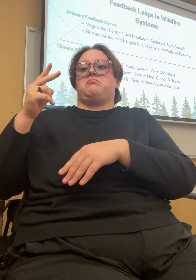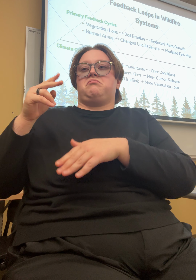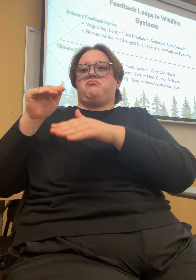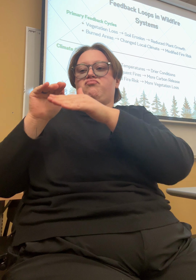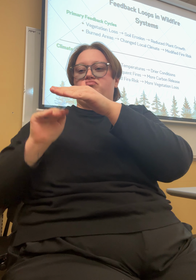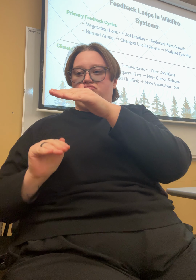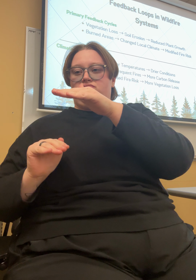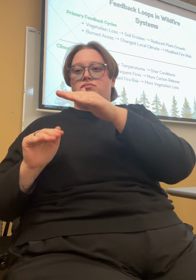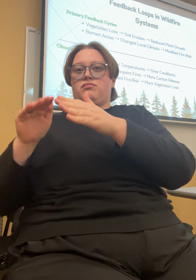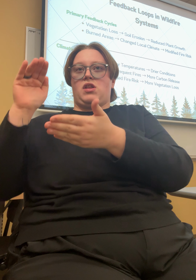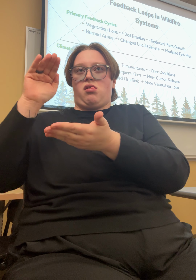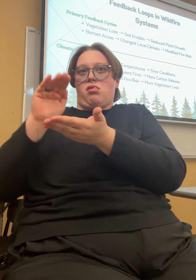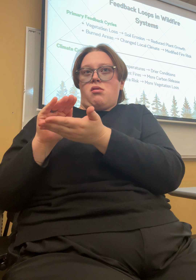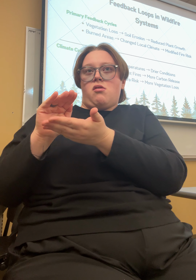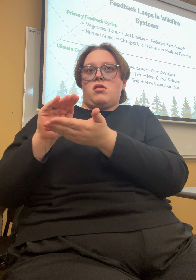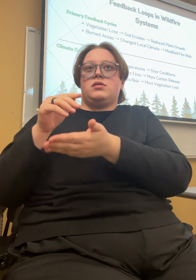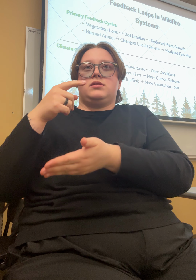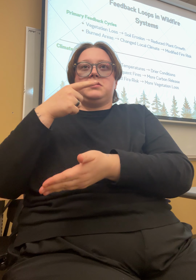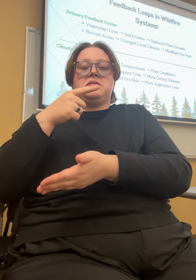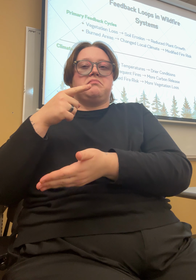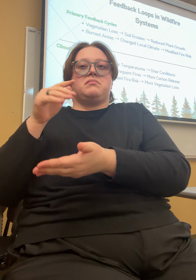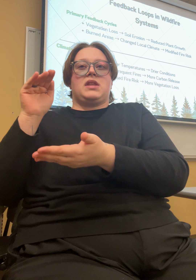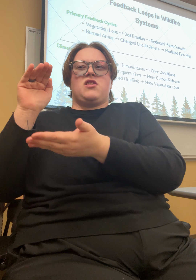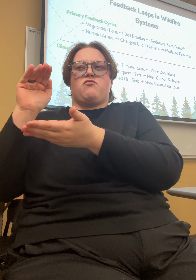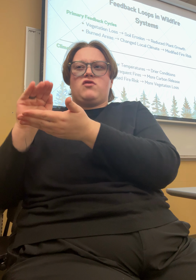and then it results in reduced plant growth.